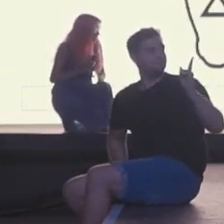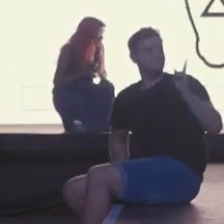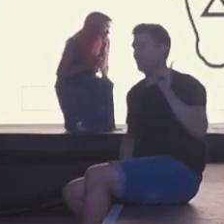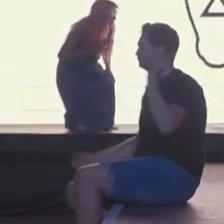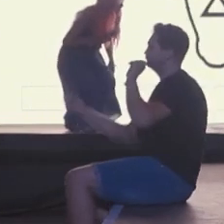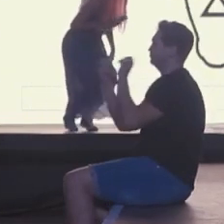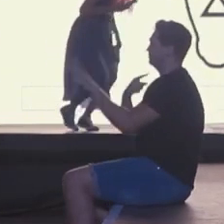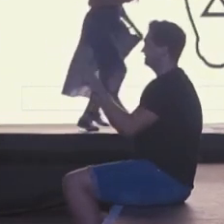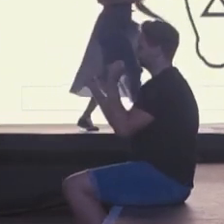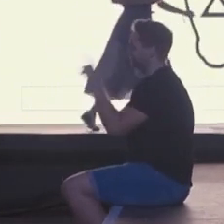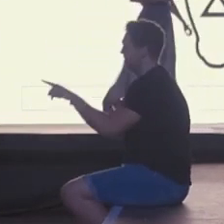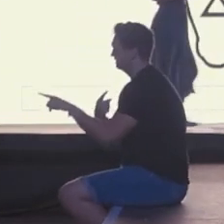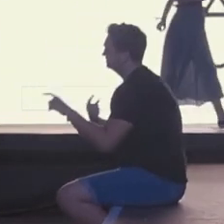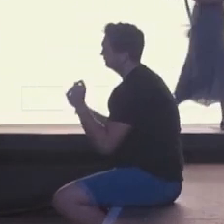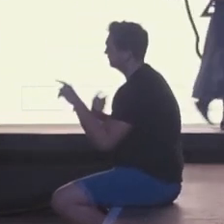Probably a better place than I am.